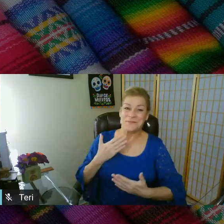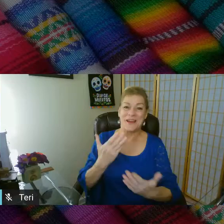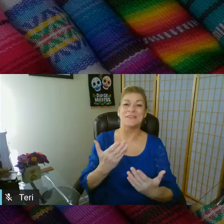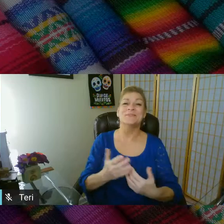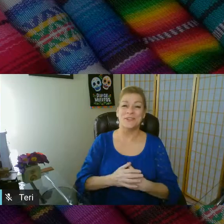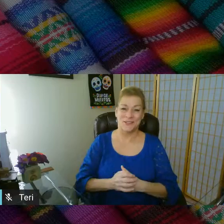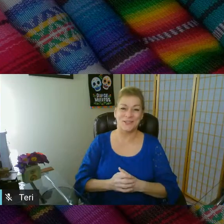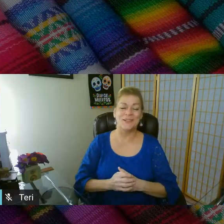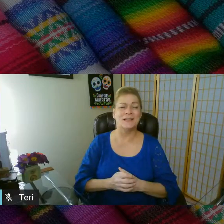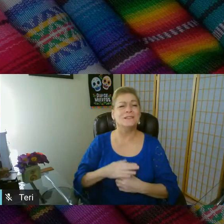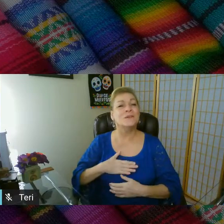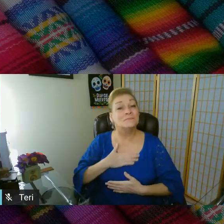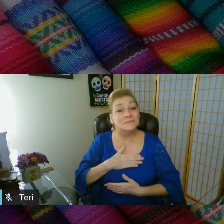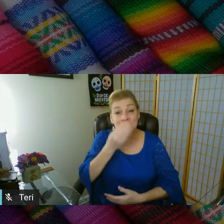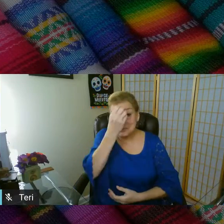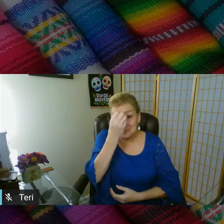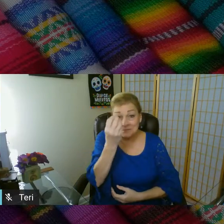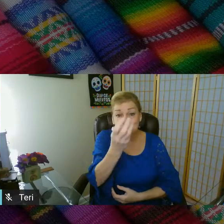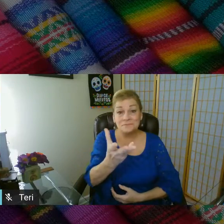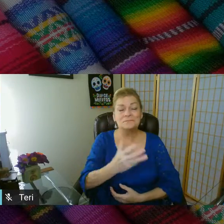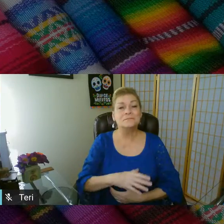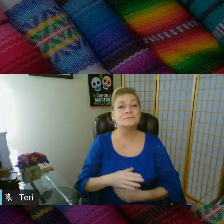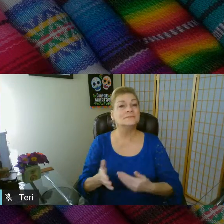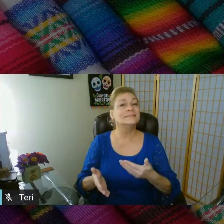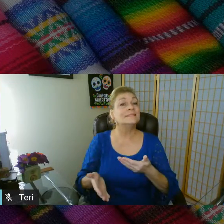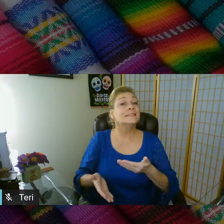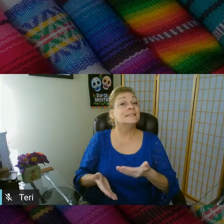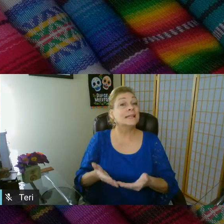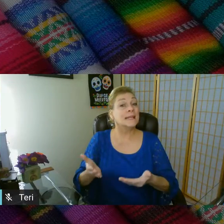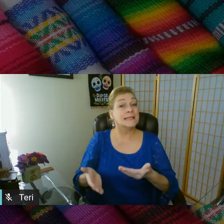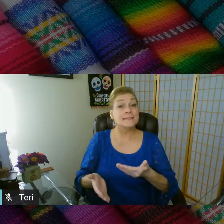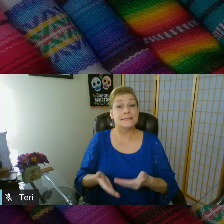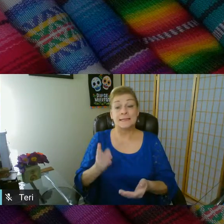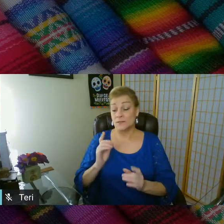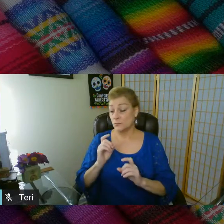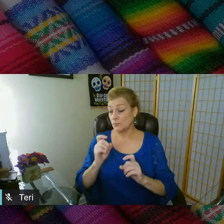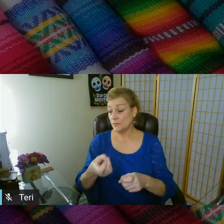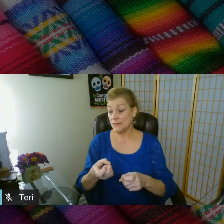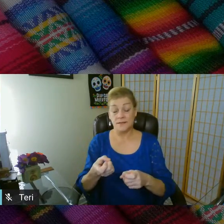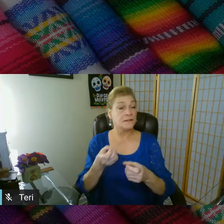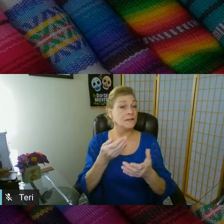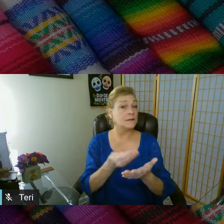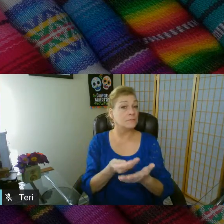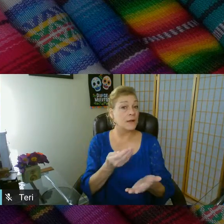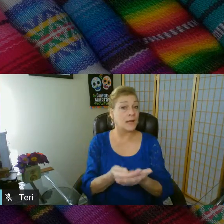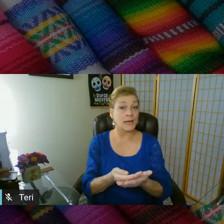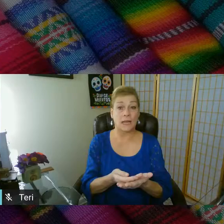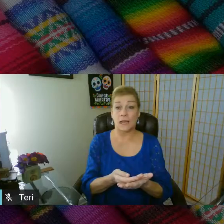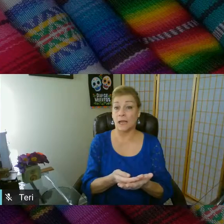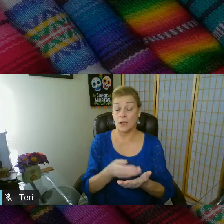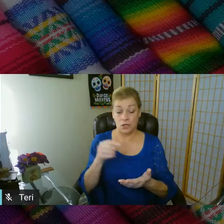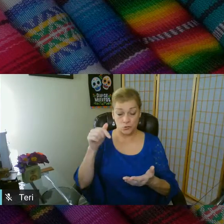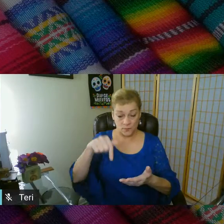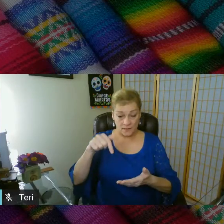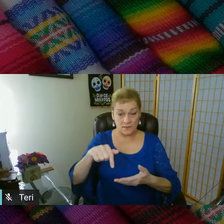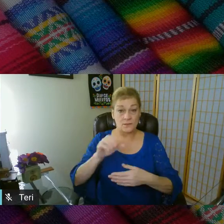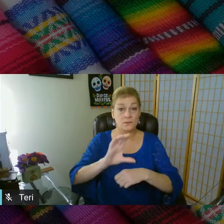grateful. And so please know that it is very easy to contribute to Unity Church of Overland Park. Go to our